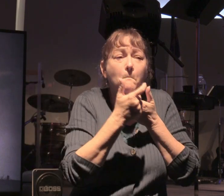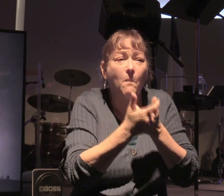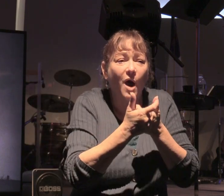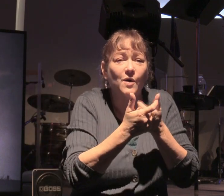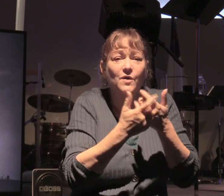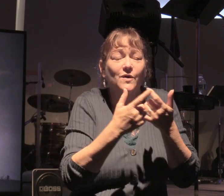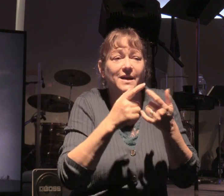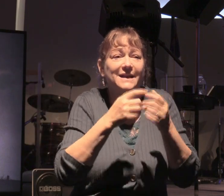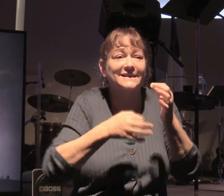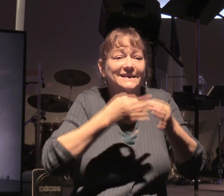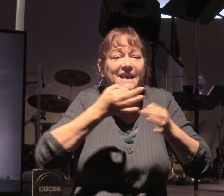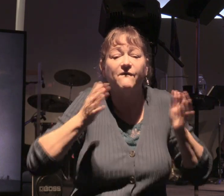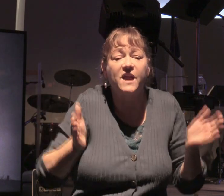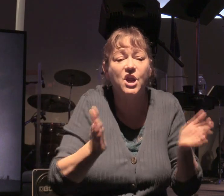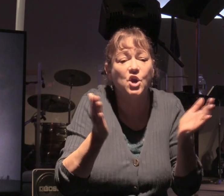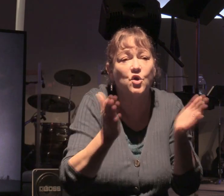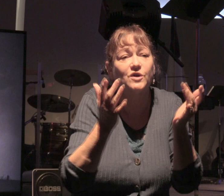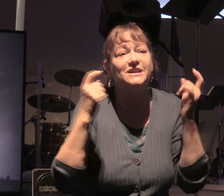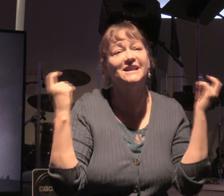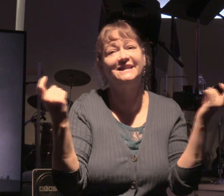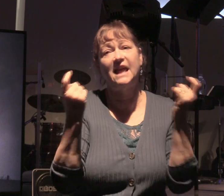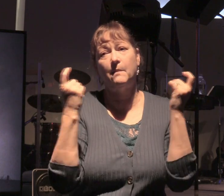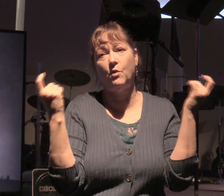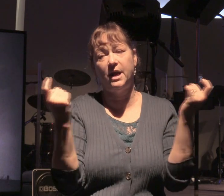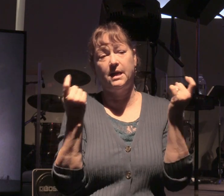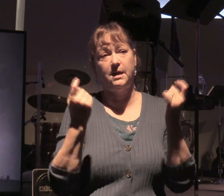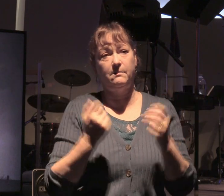of encouraged and celebrated.